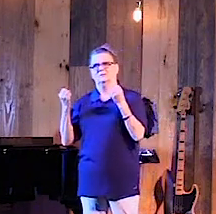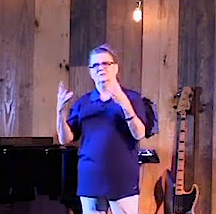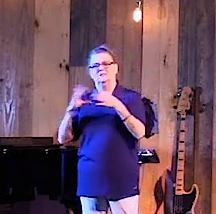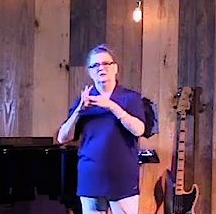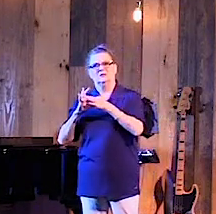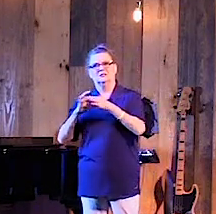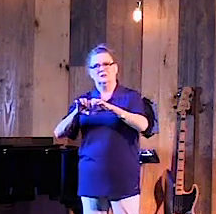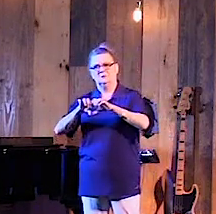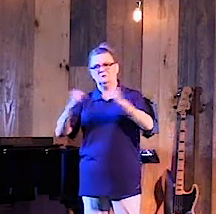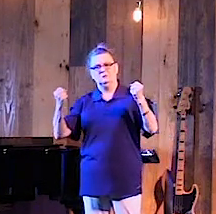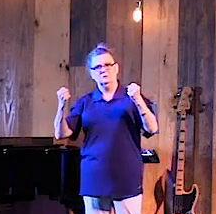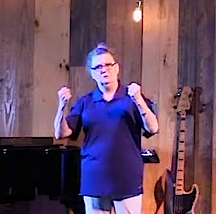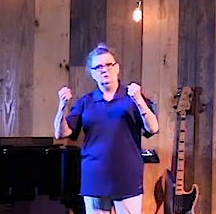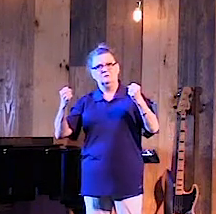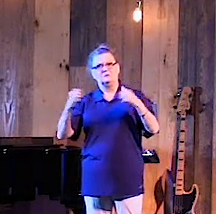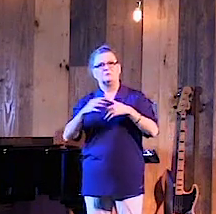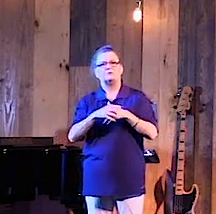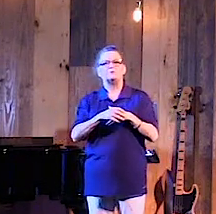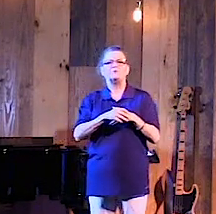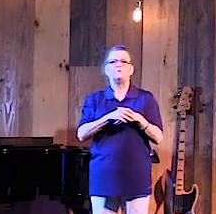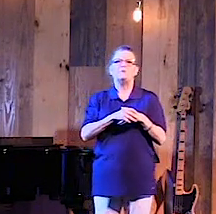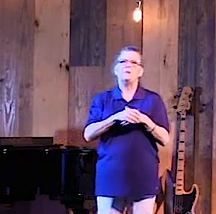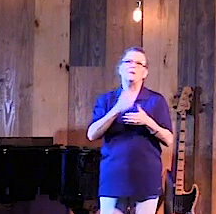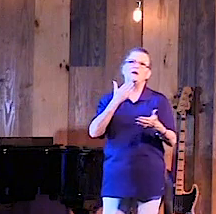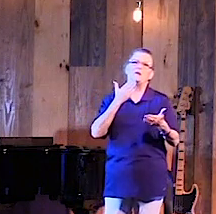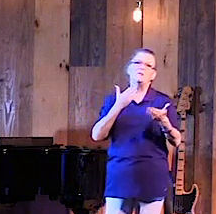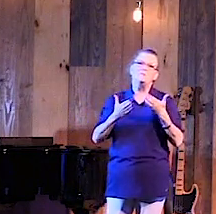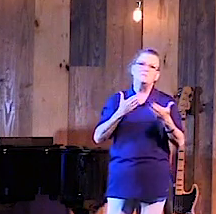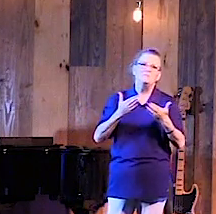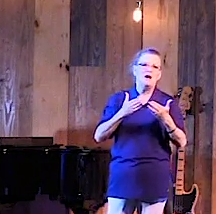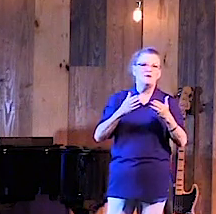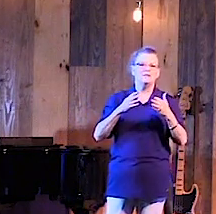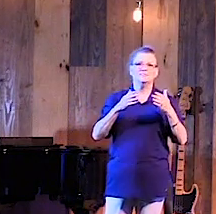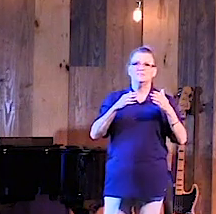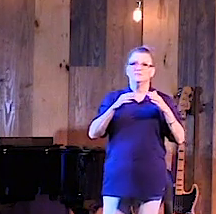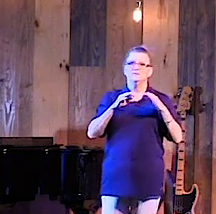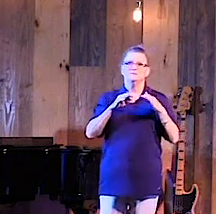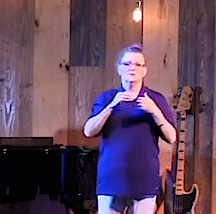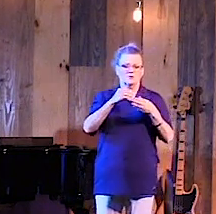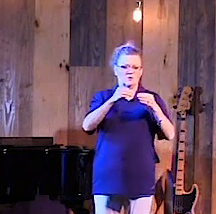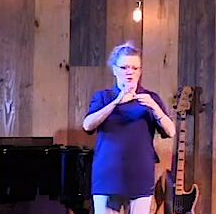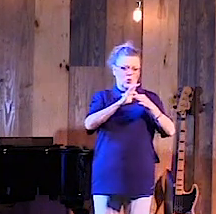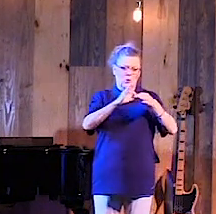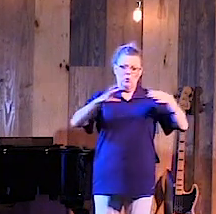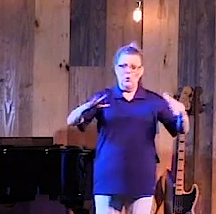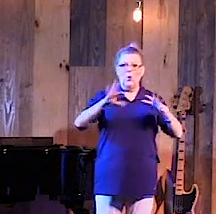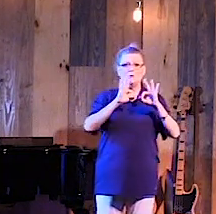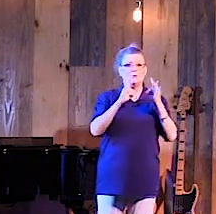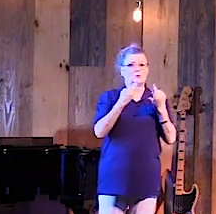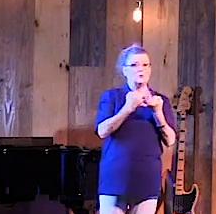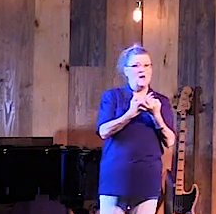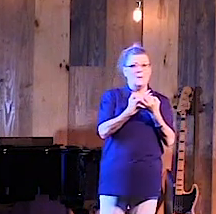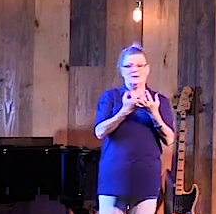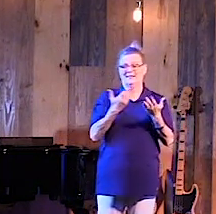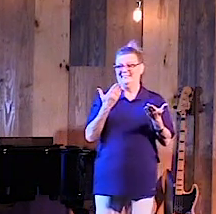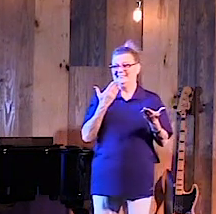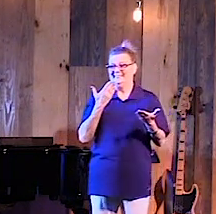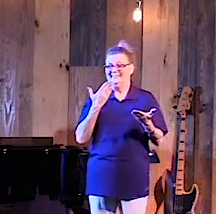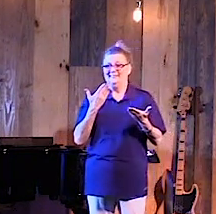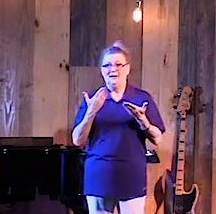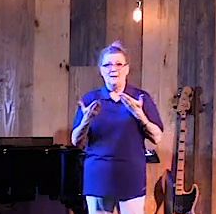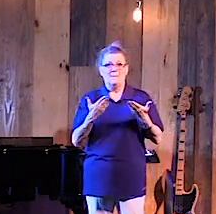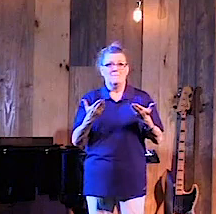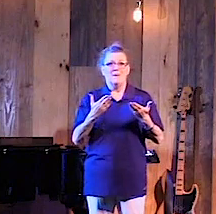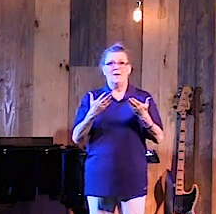of the consequences that have caused you to lose your family, lose your job, even your dignity. Maybe you're roaming in